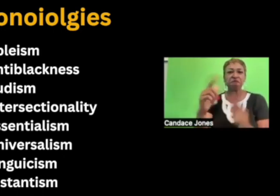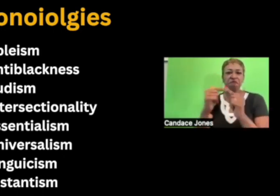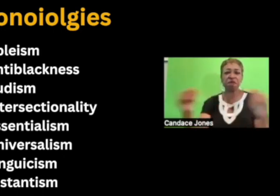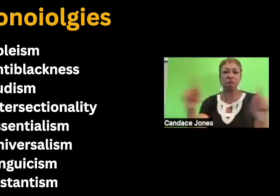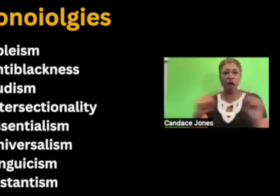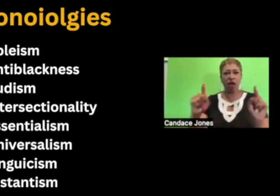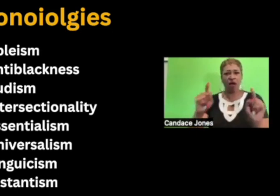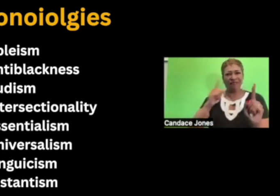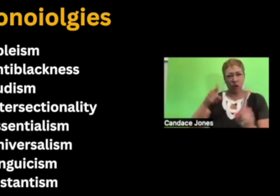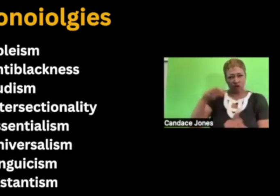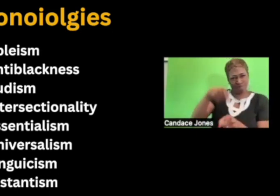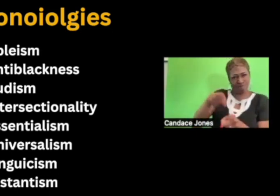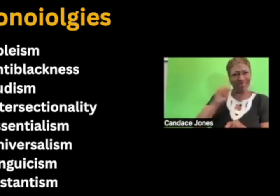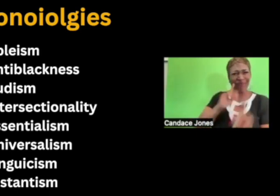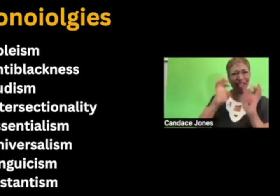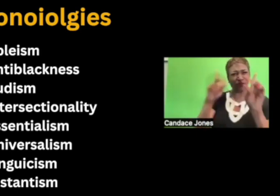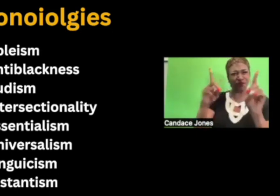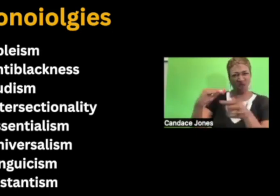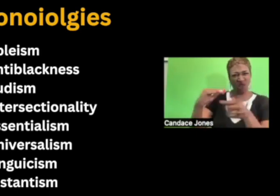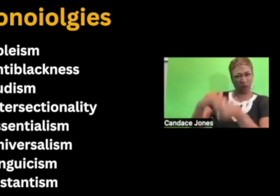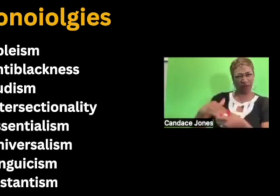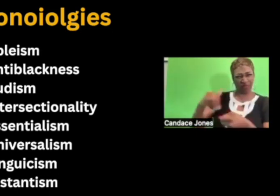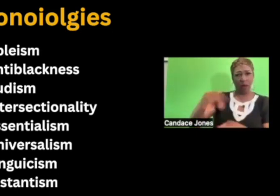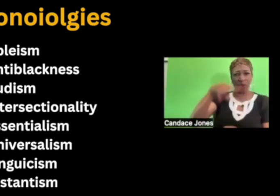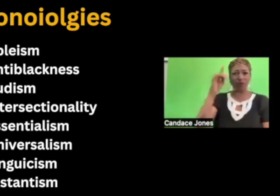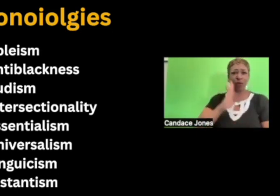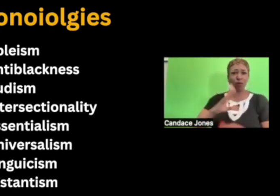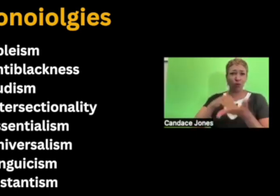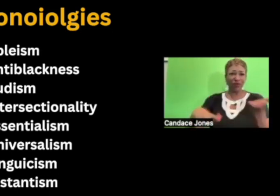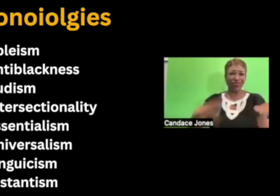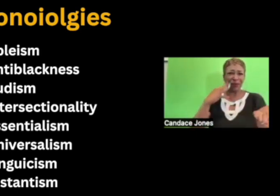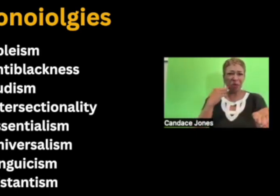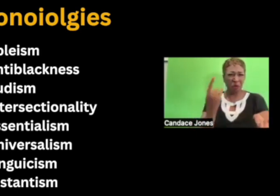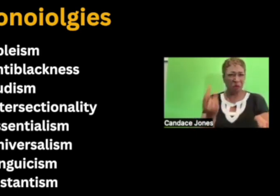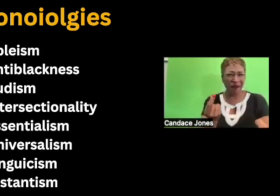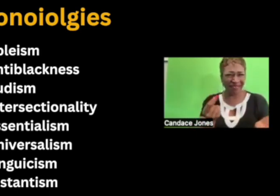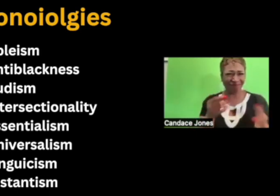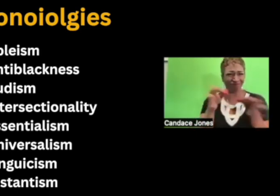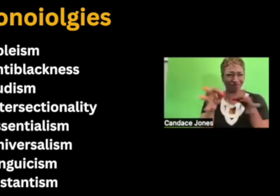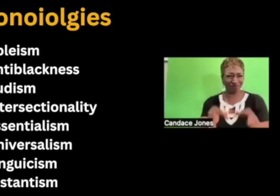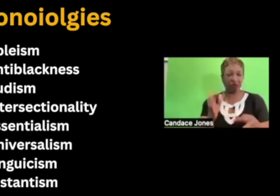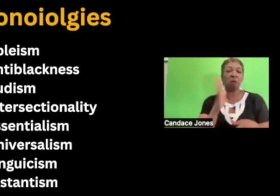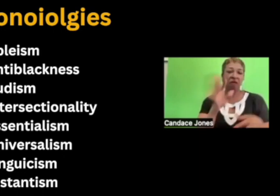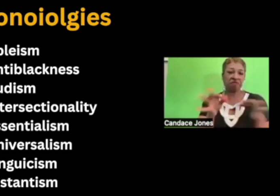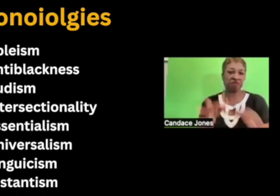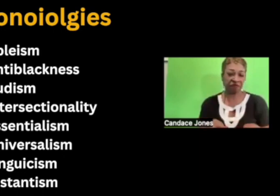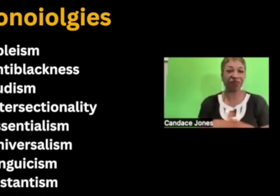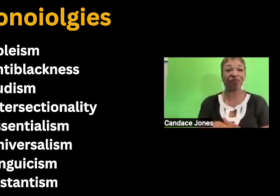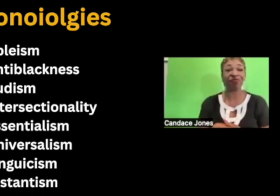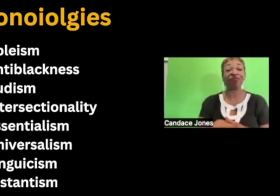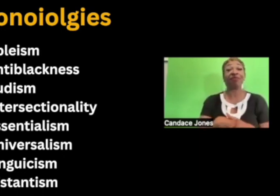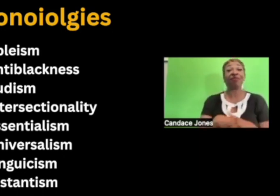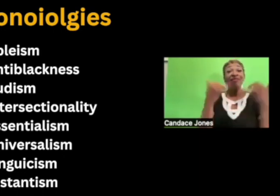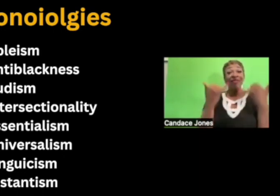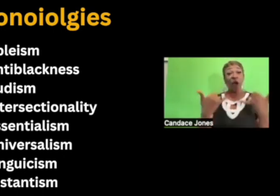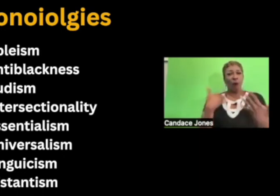before, like autism and sexism, but within deaf education of Black and Brown students, you will see